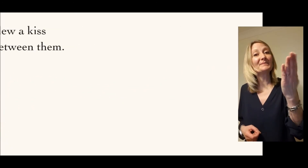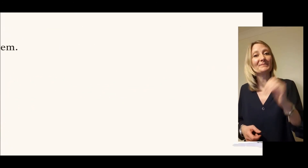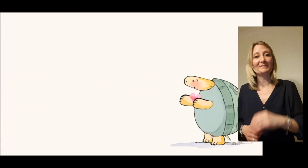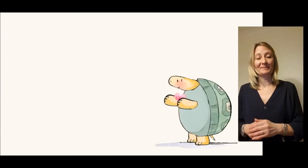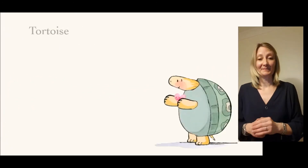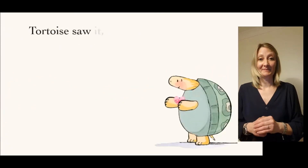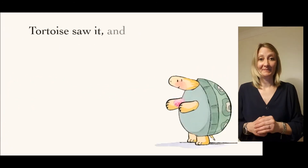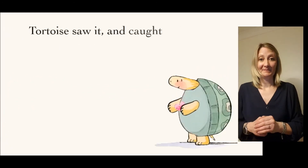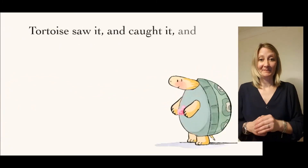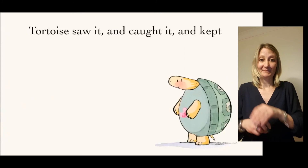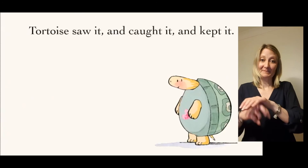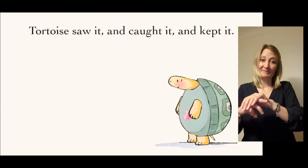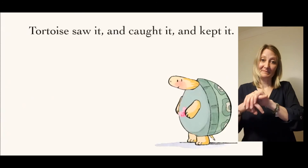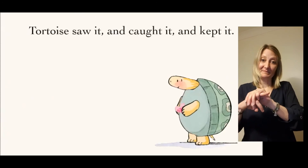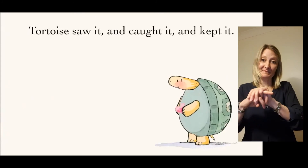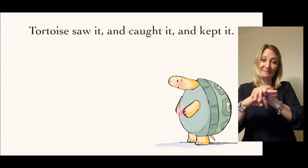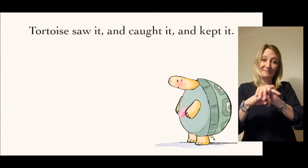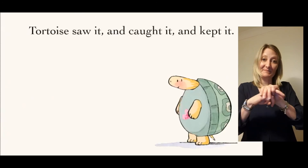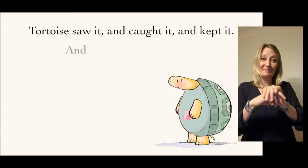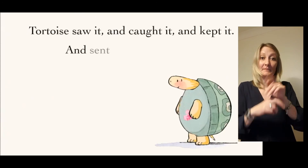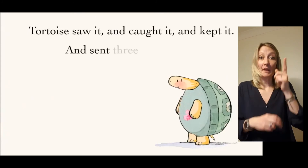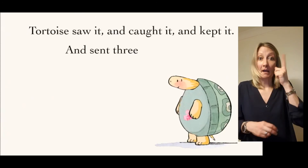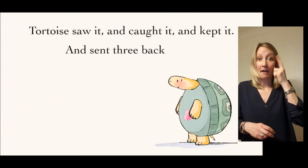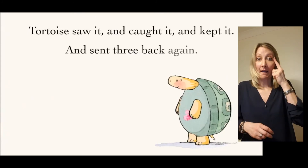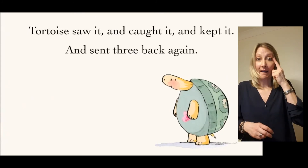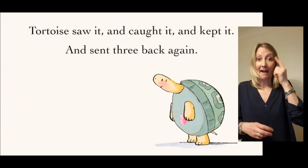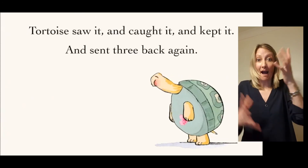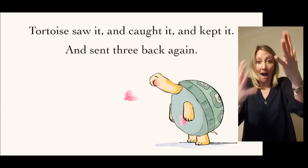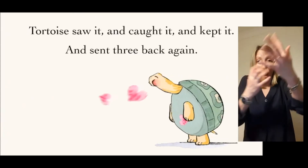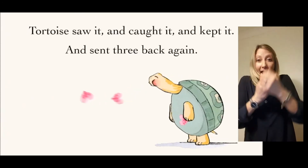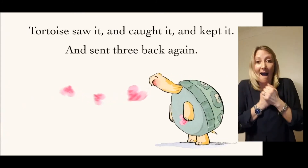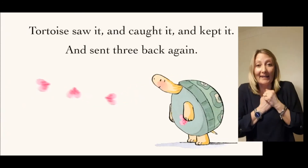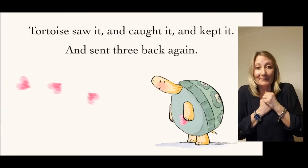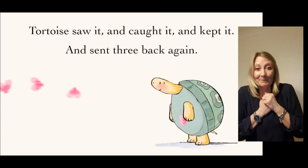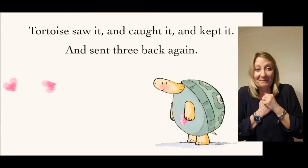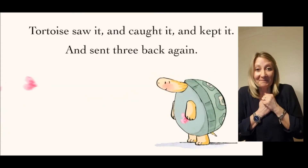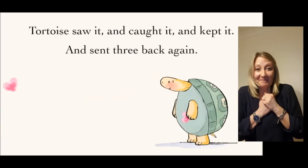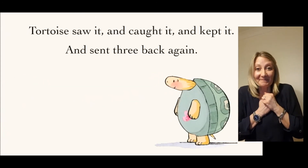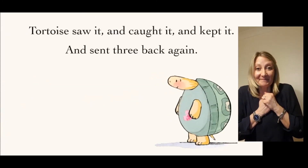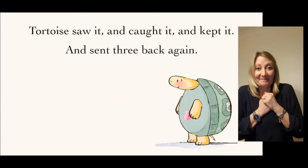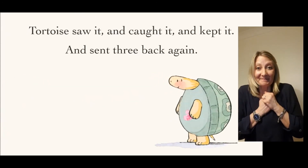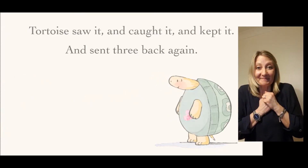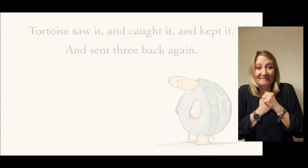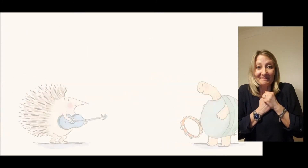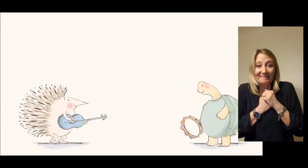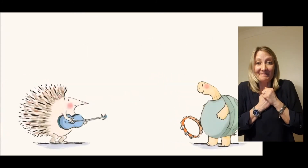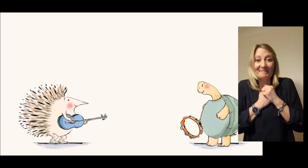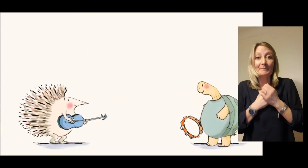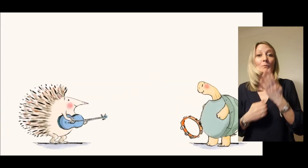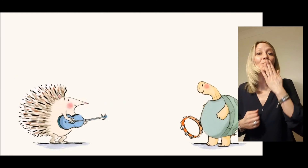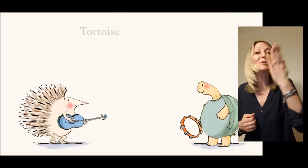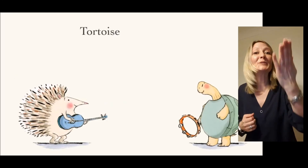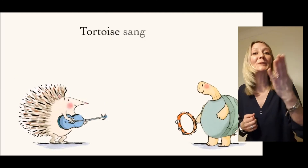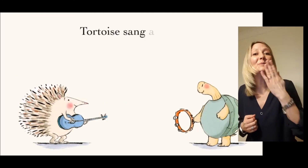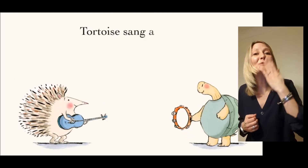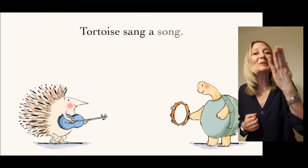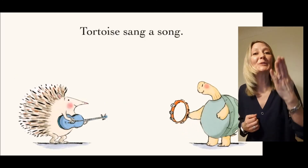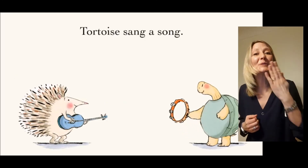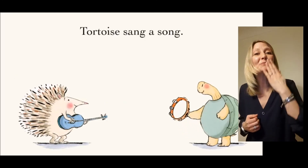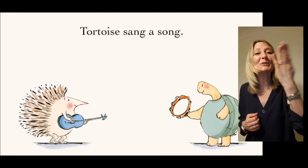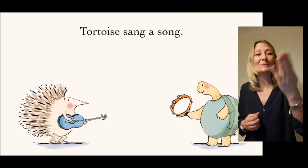between them. Tortoise saw it and caught it and kept it, and sent 3